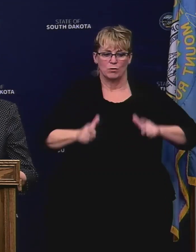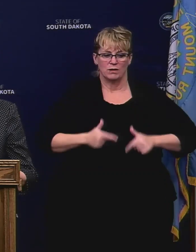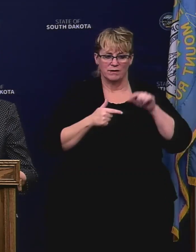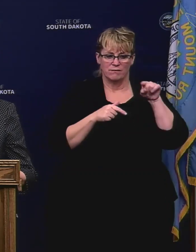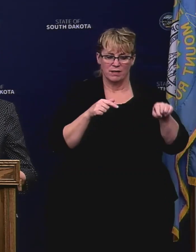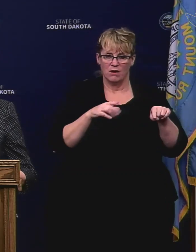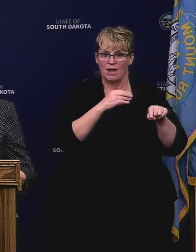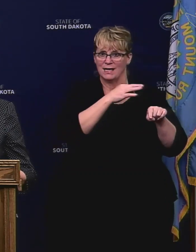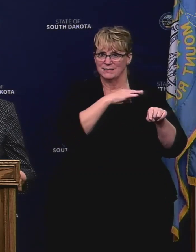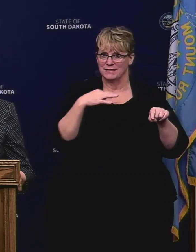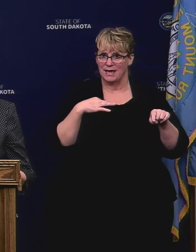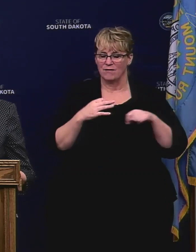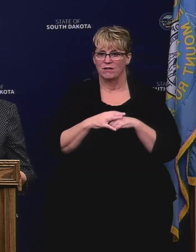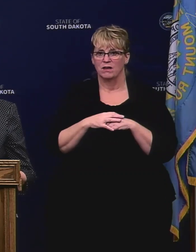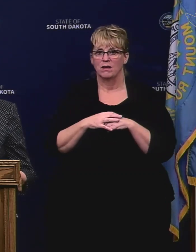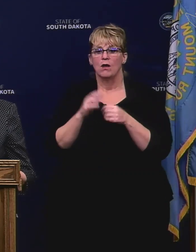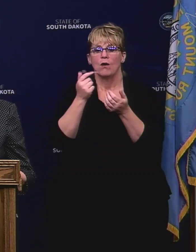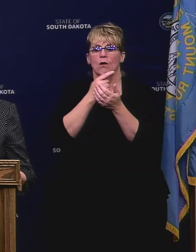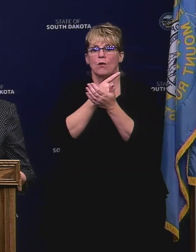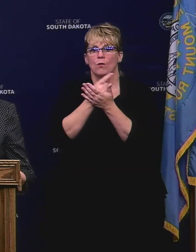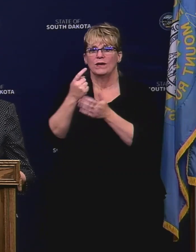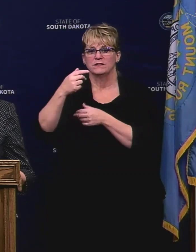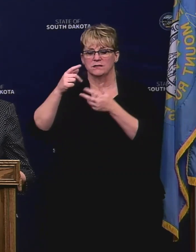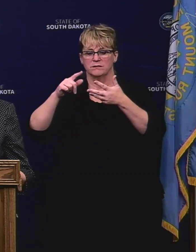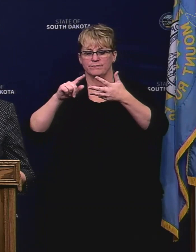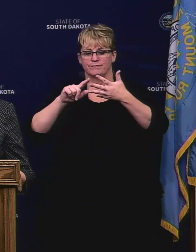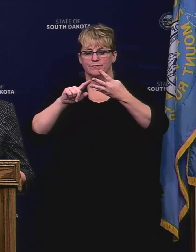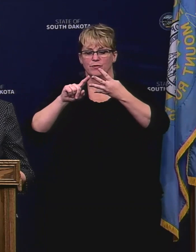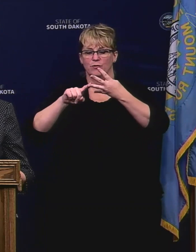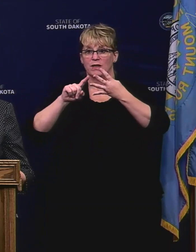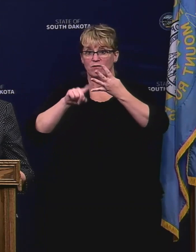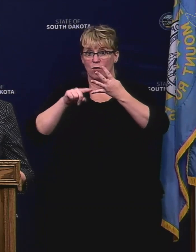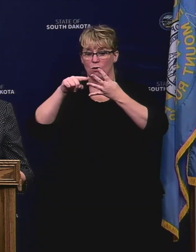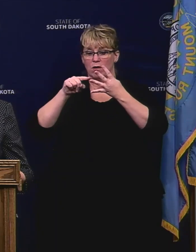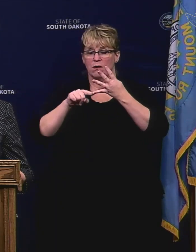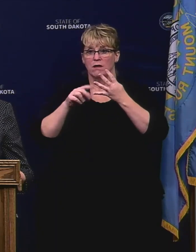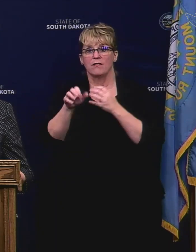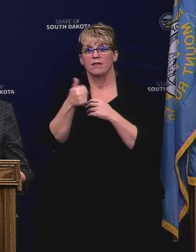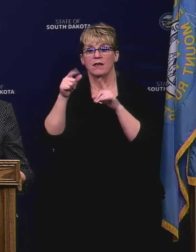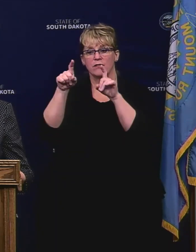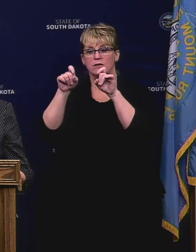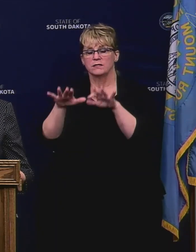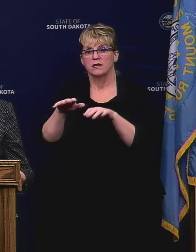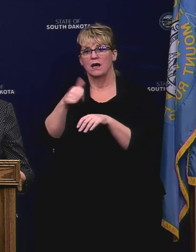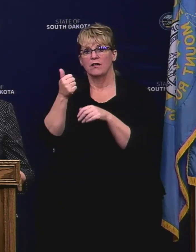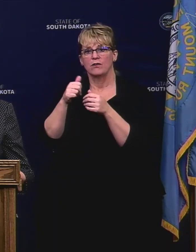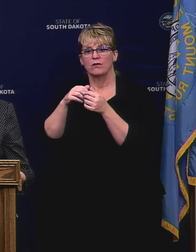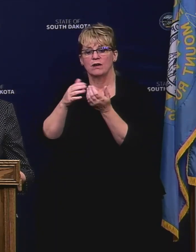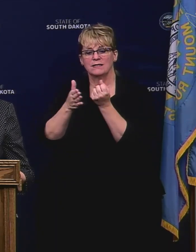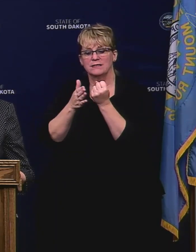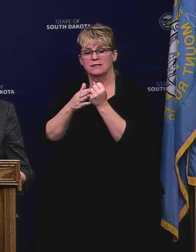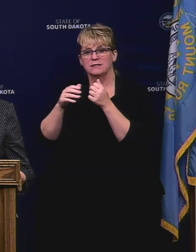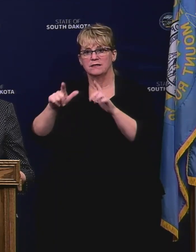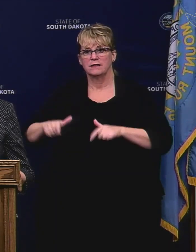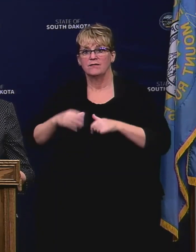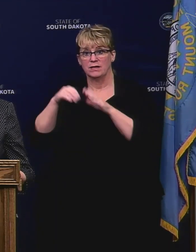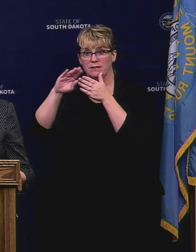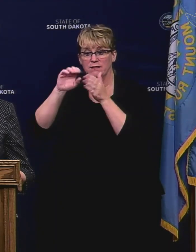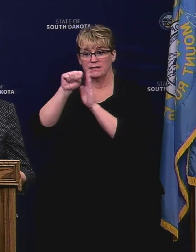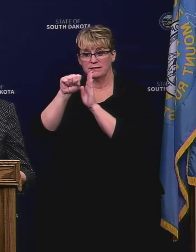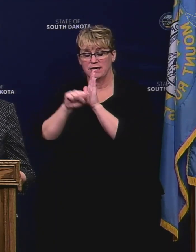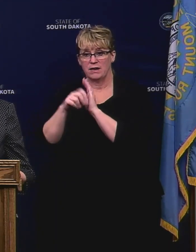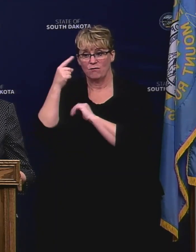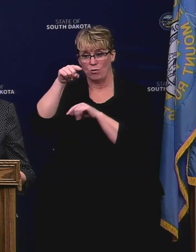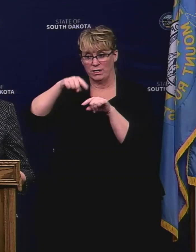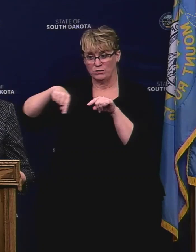those numbers. In weeks 3 and 4, we would be looking at testing the remaining assisted living centers in the state, and